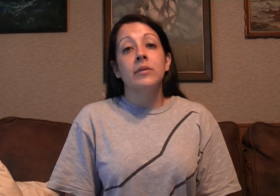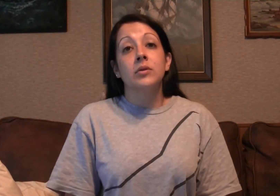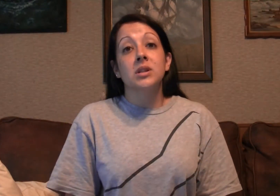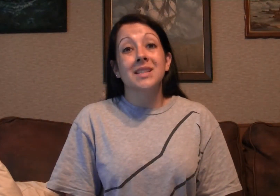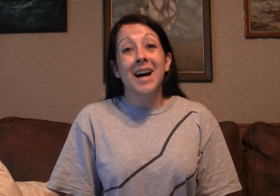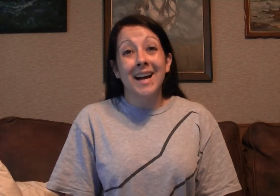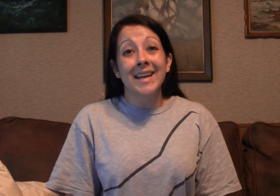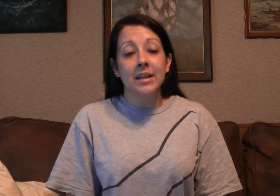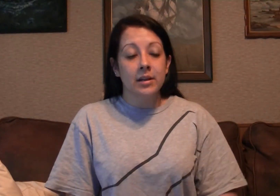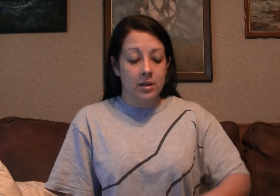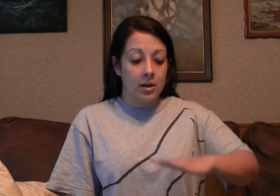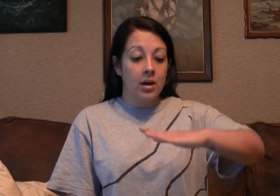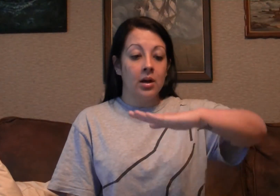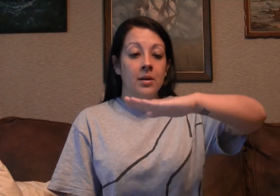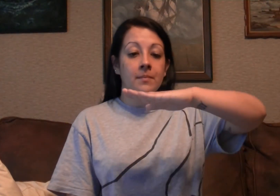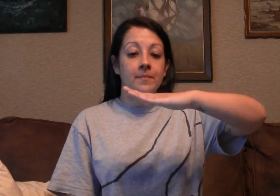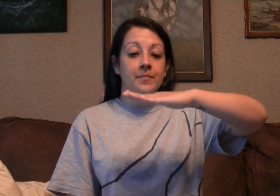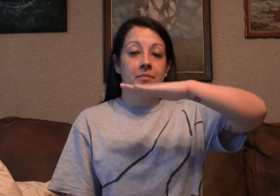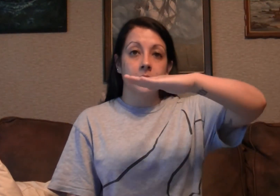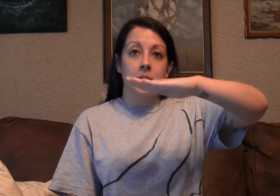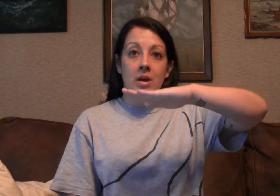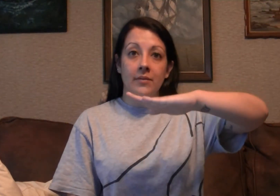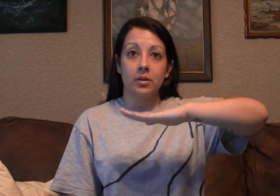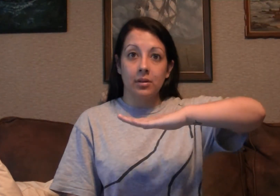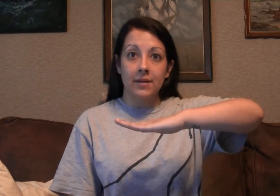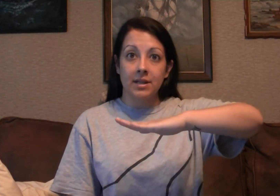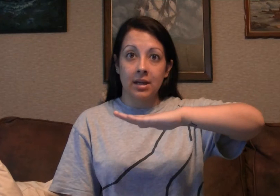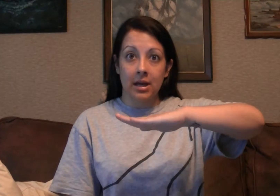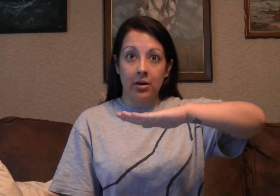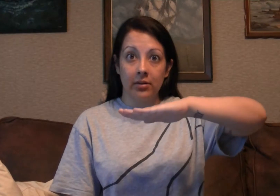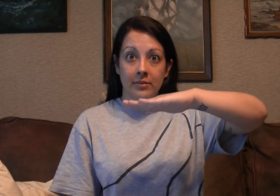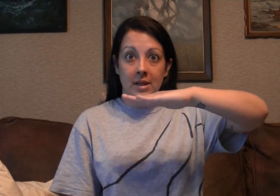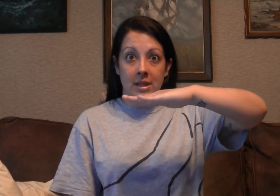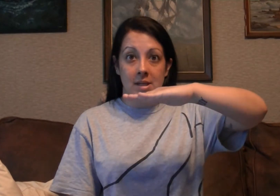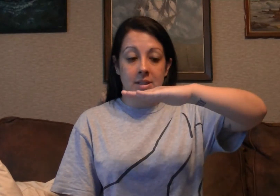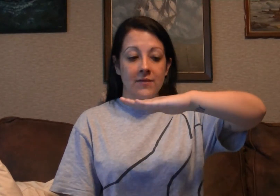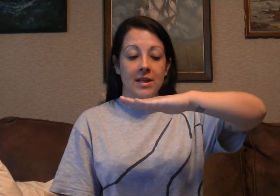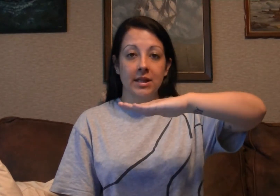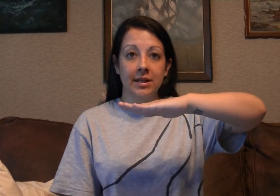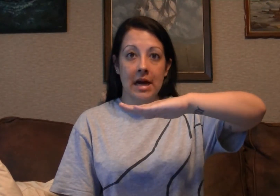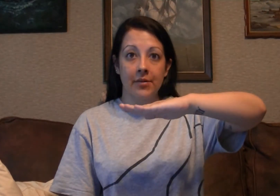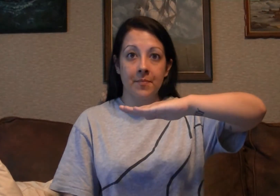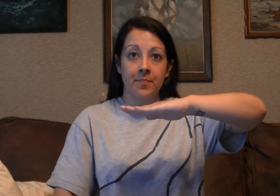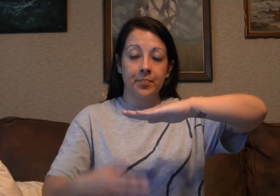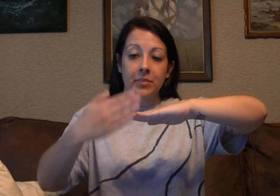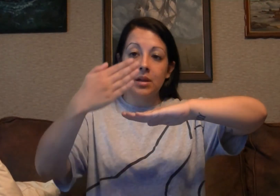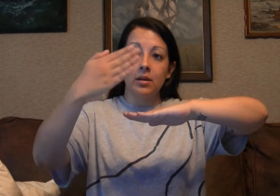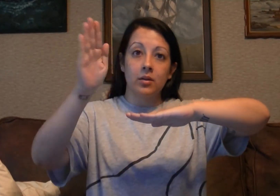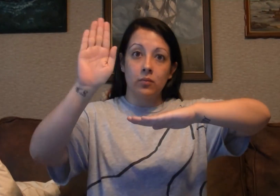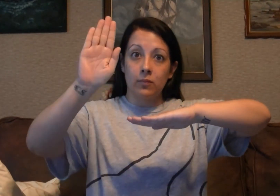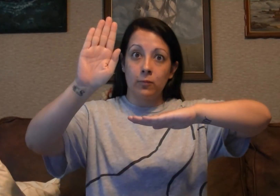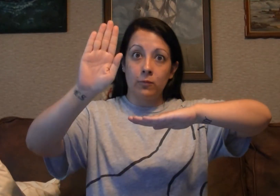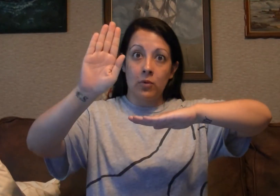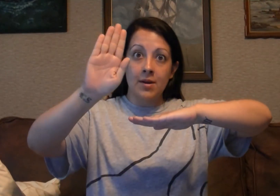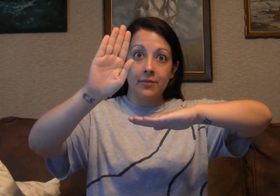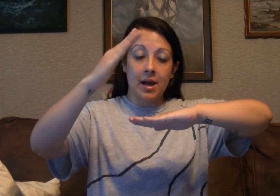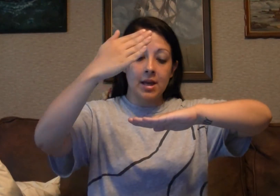For side, you have your left hand out like this, facing down. Right flat